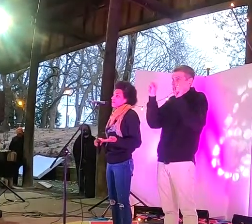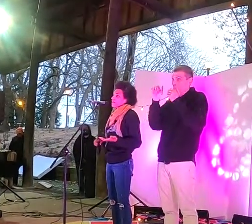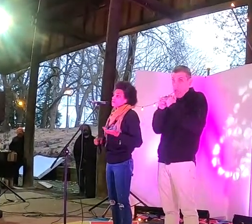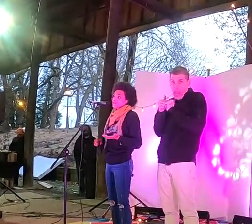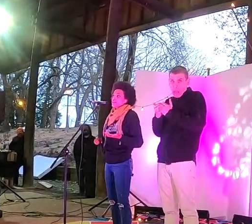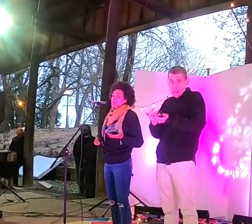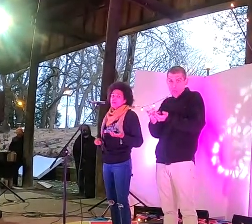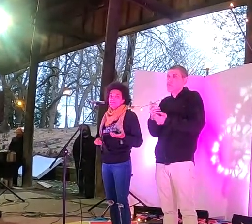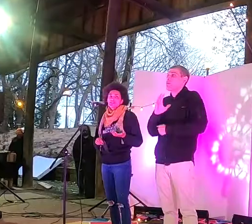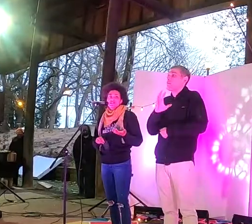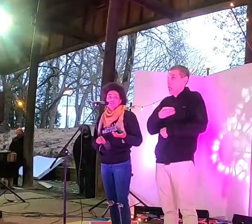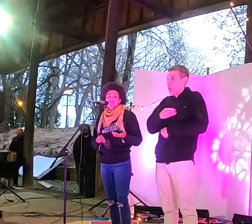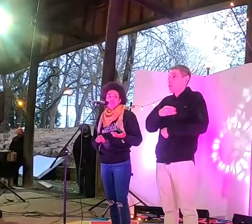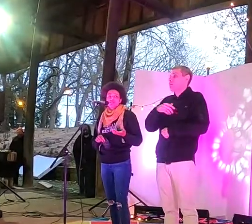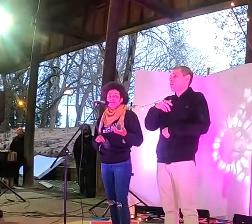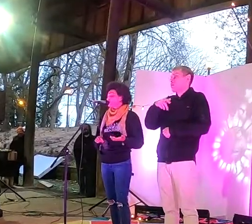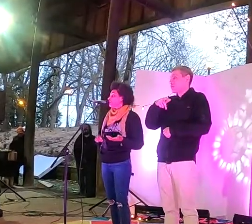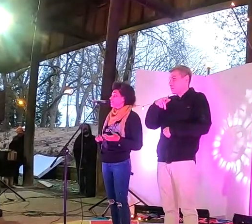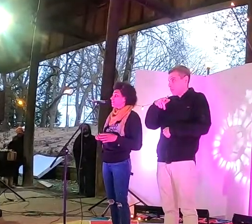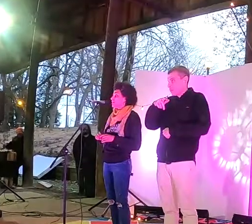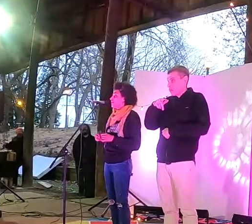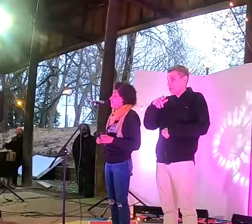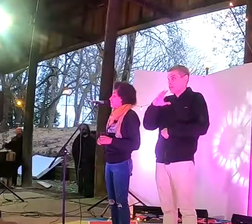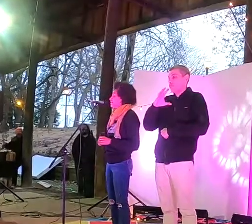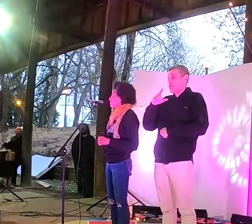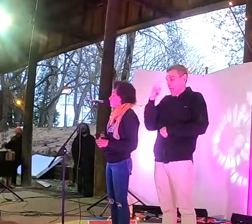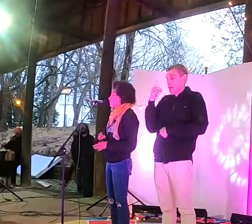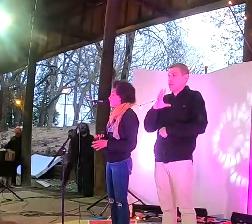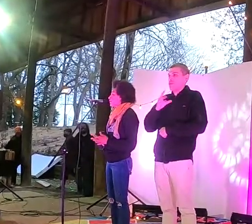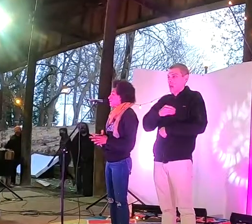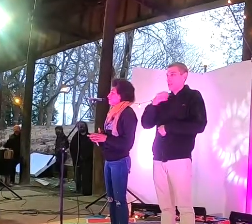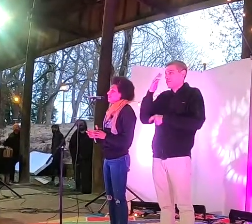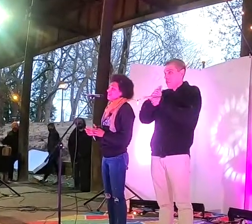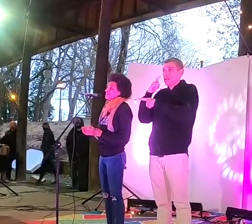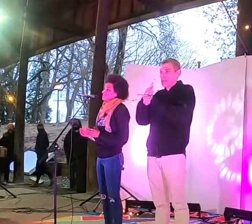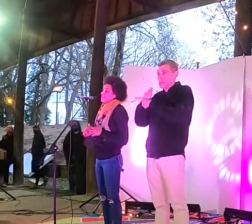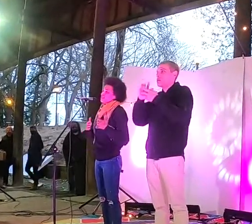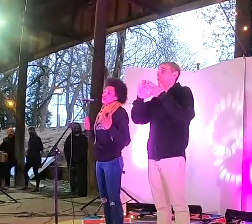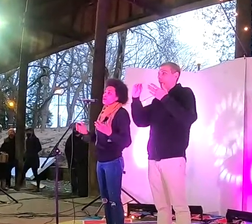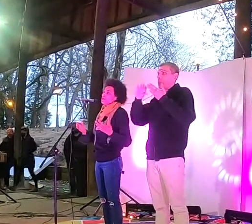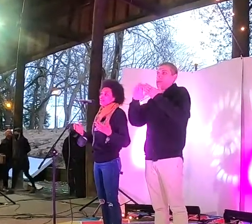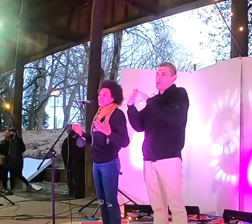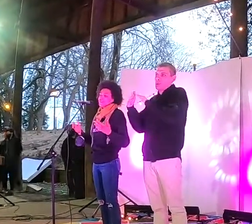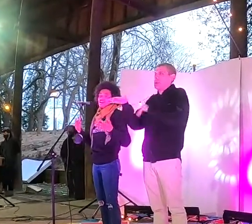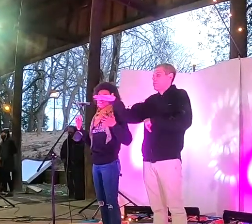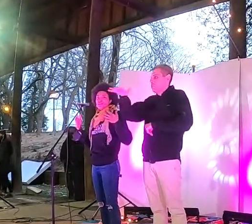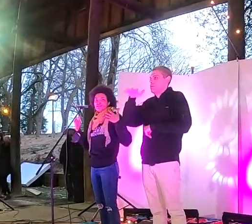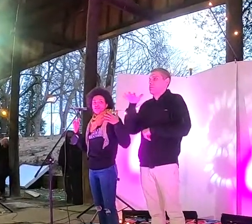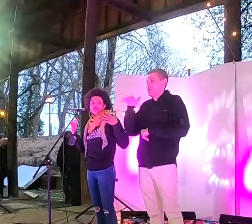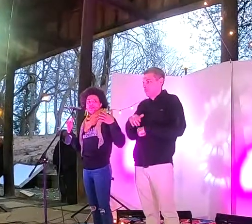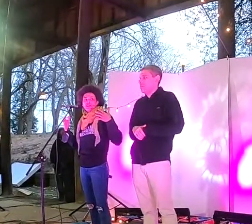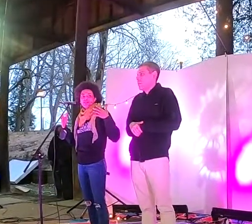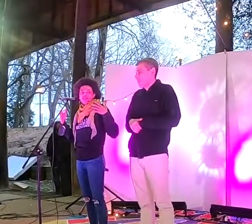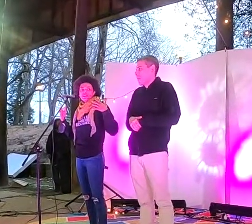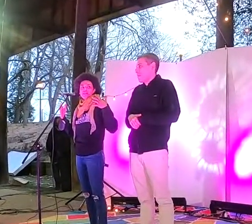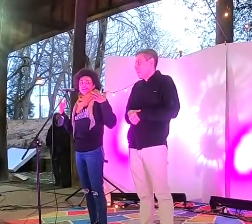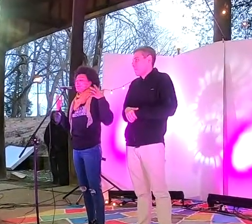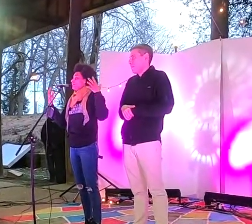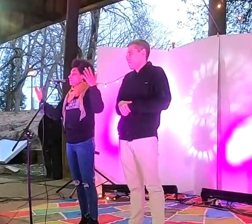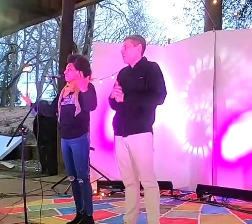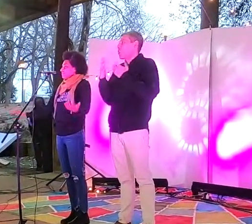wasn't for our trans brothers and sisters and community. And so I'd like to take a moment